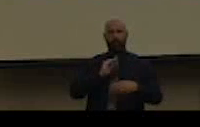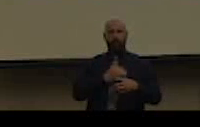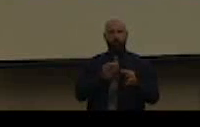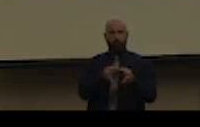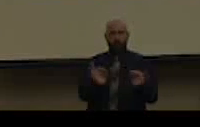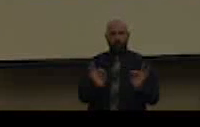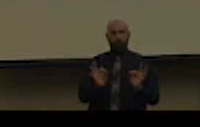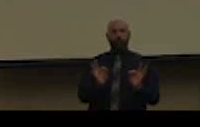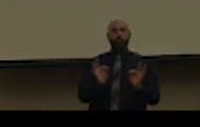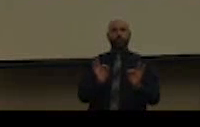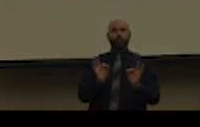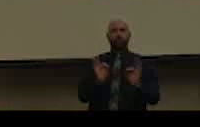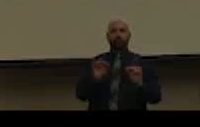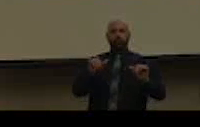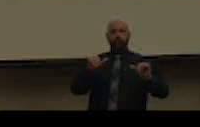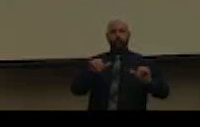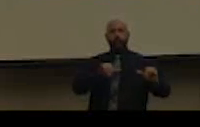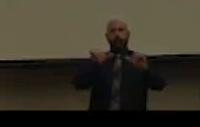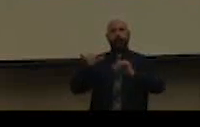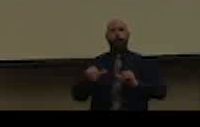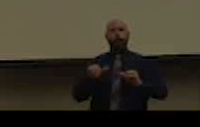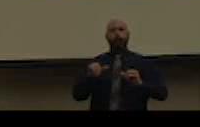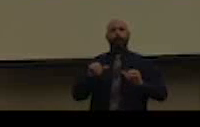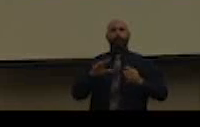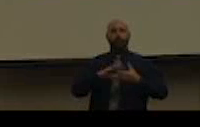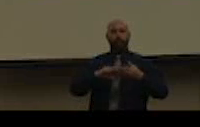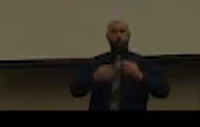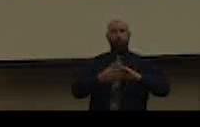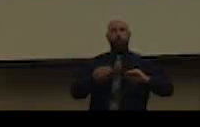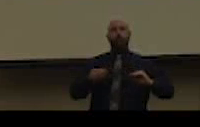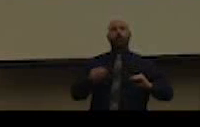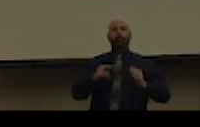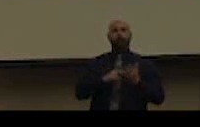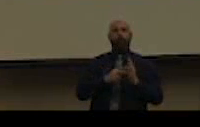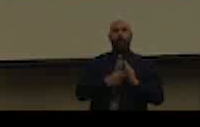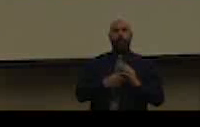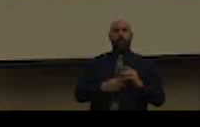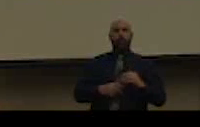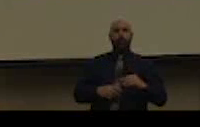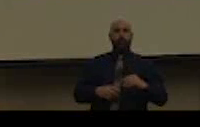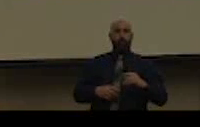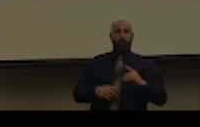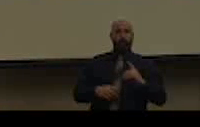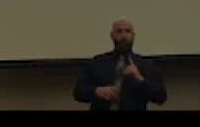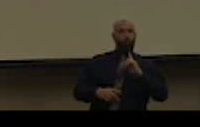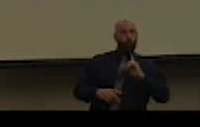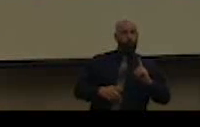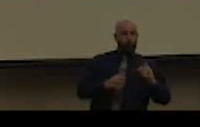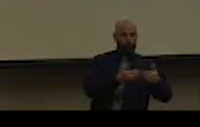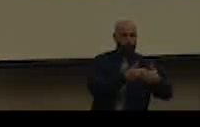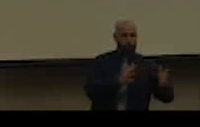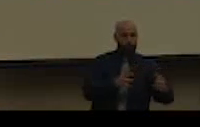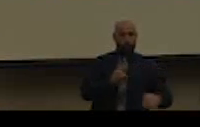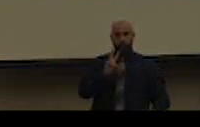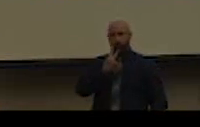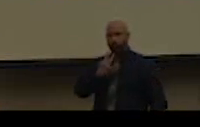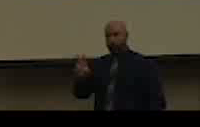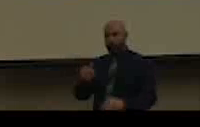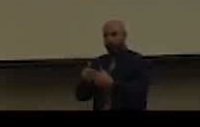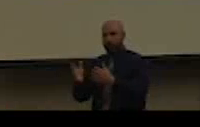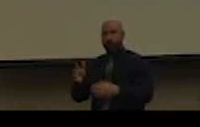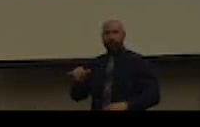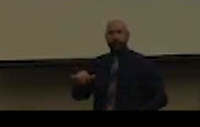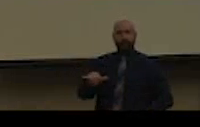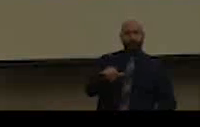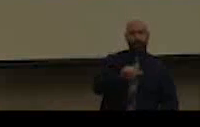the same narrative. That this is just being in a 1-year-old room and then a 2-year-old room is the same thing as a 2nd grade to a 3rd grade